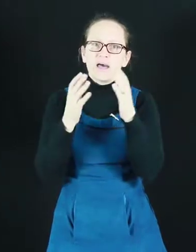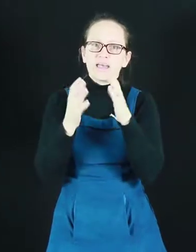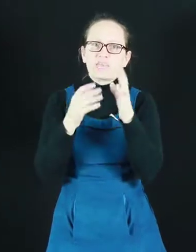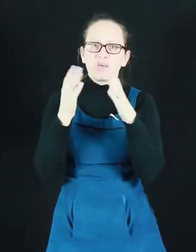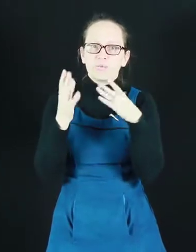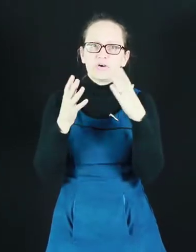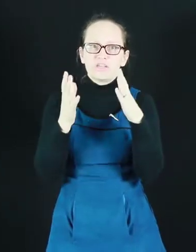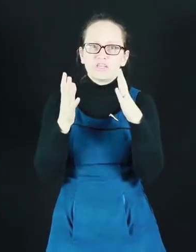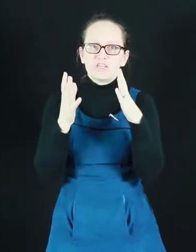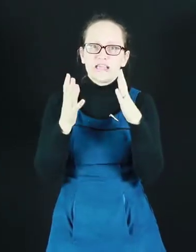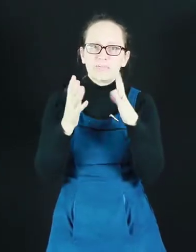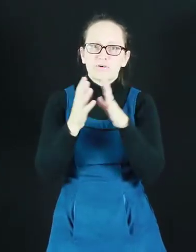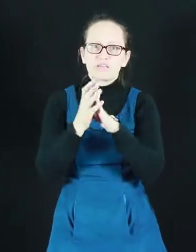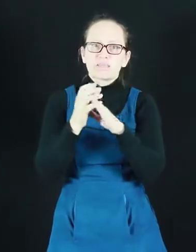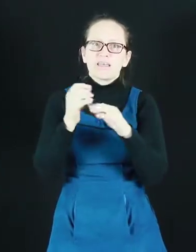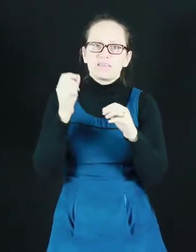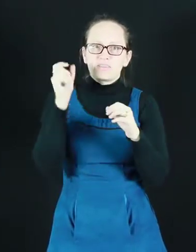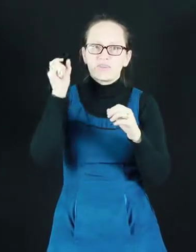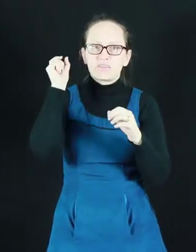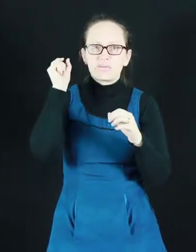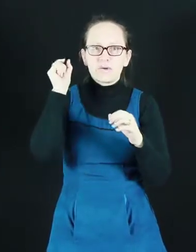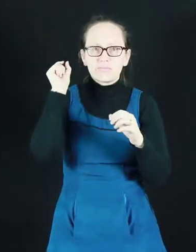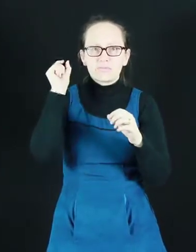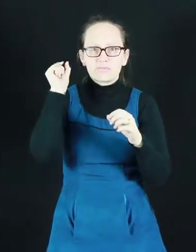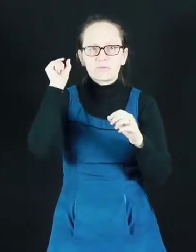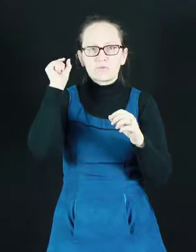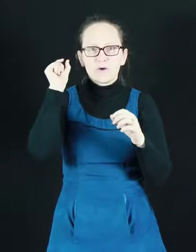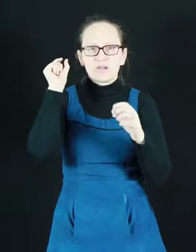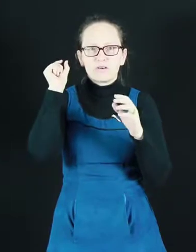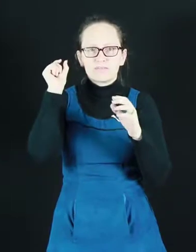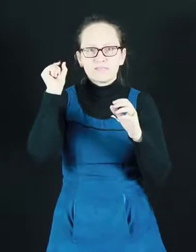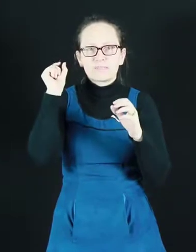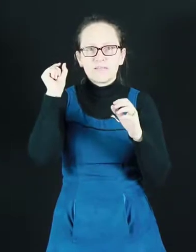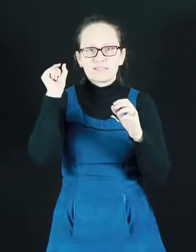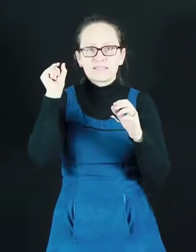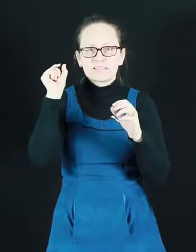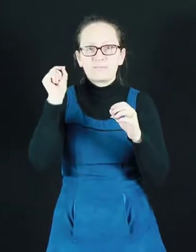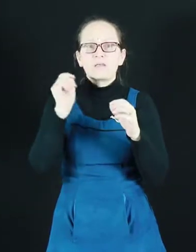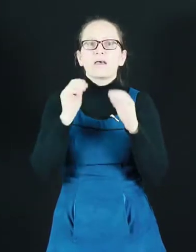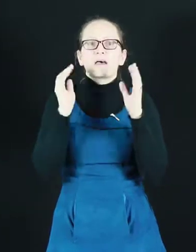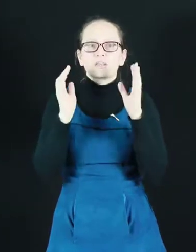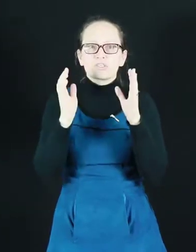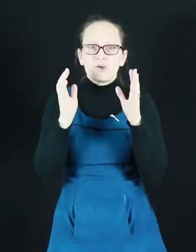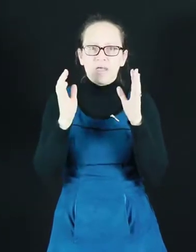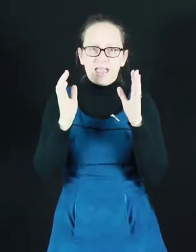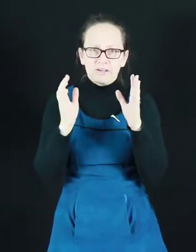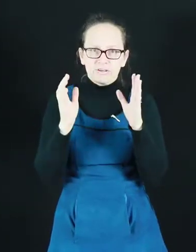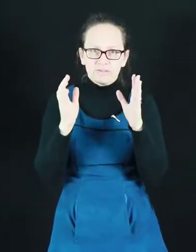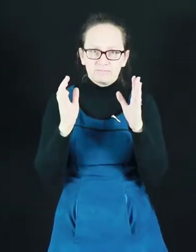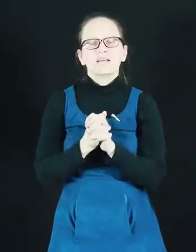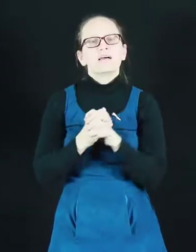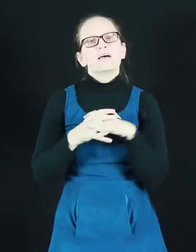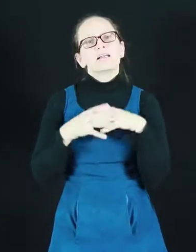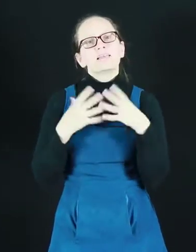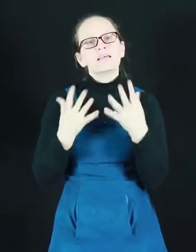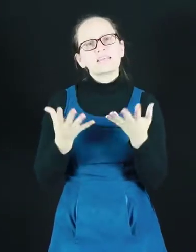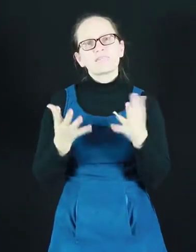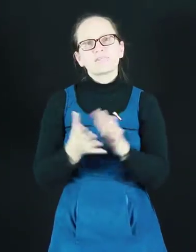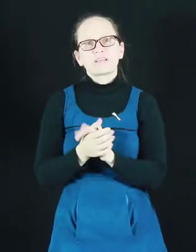why thermal imaging cameras and the thermometers which work off this mechanism are so accurate. Let's have a look at